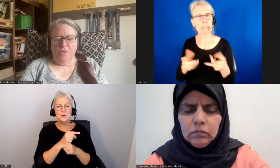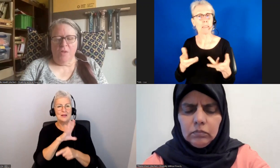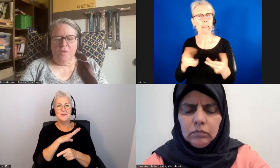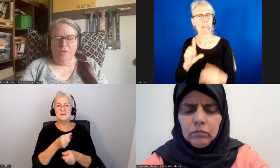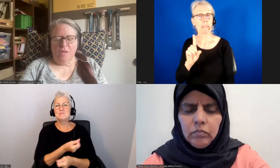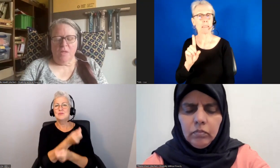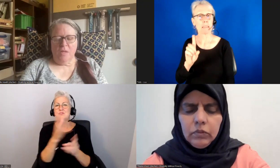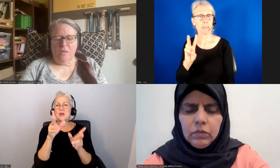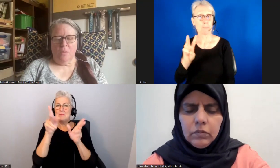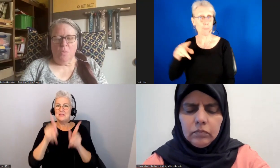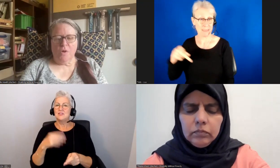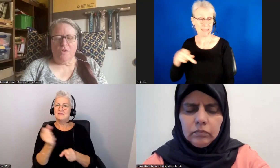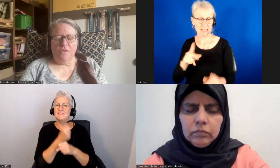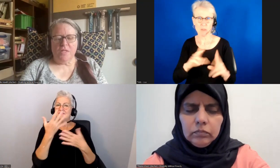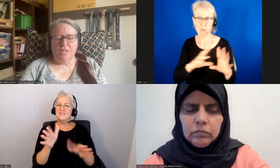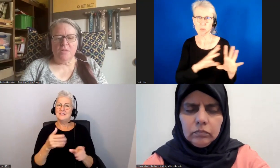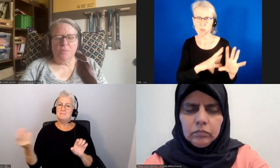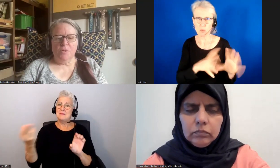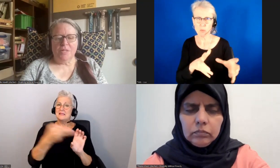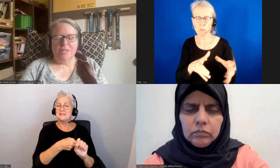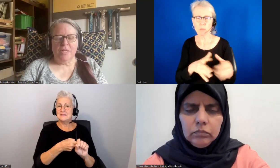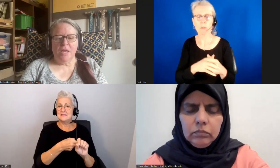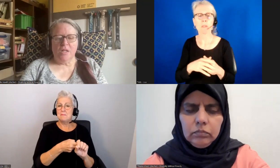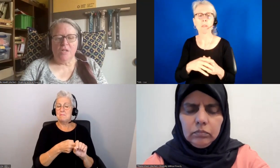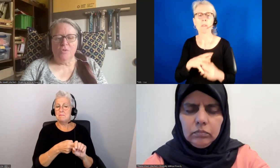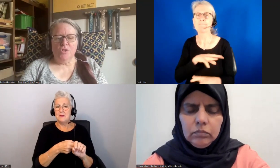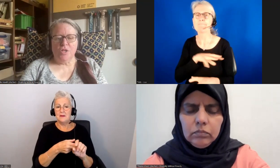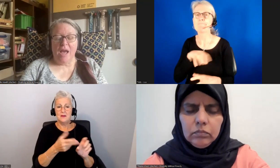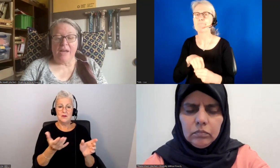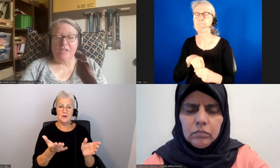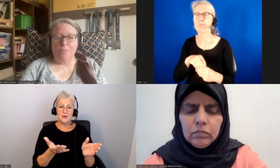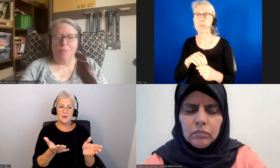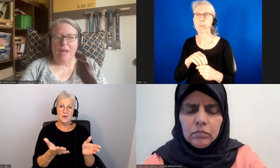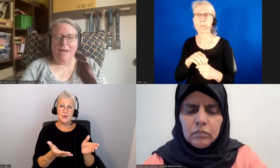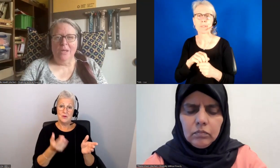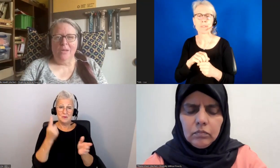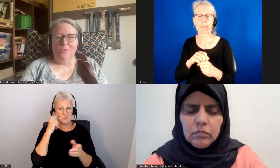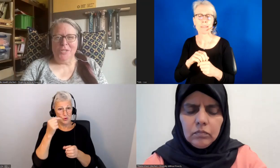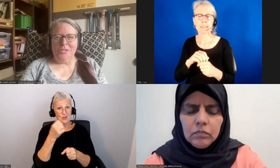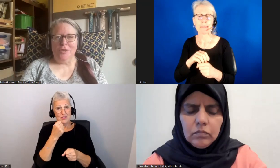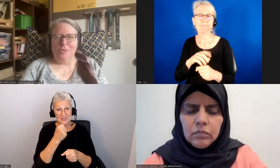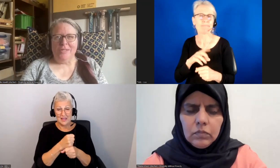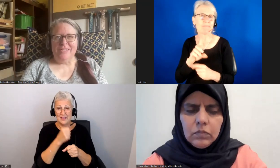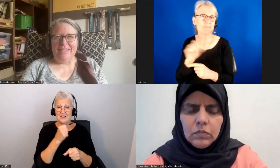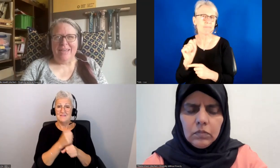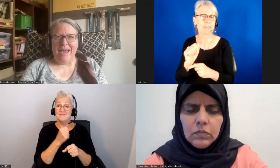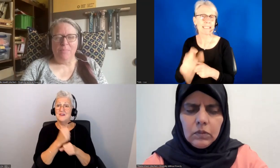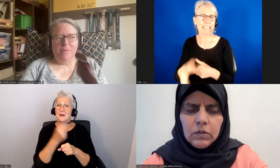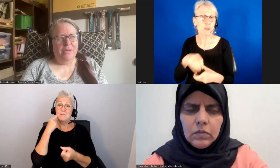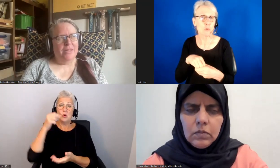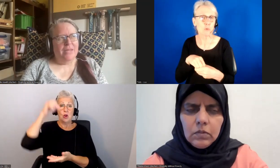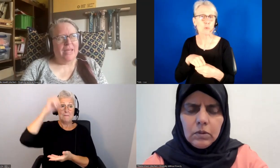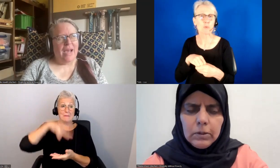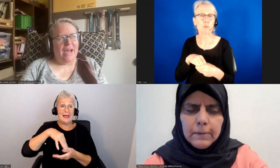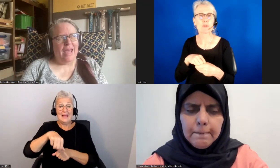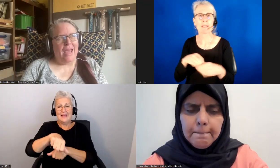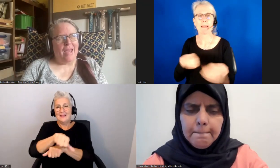way or another the work for the Disability Inclusion Action Plan, which is known as